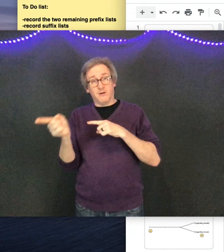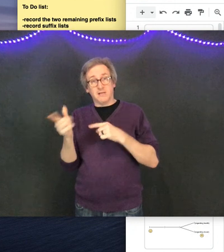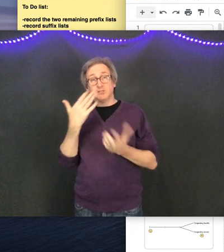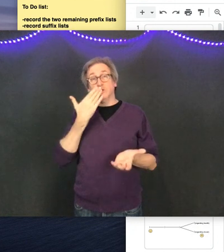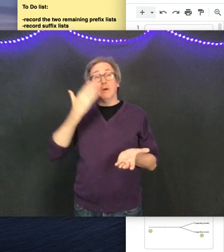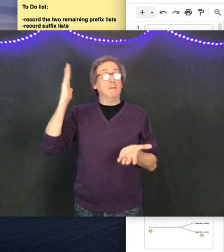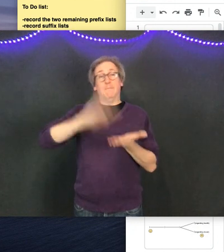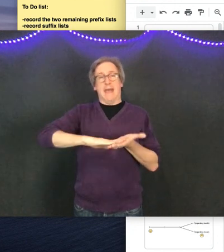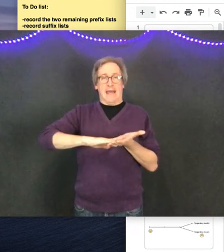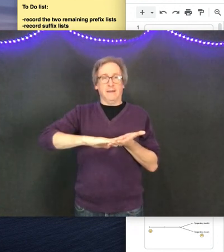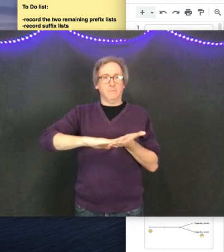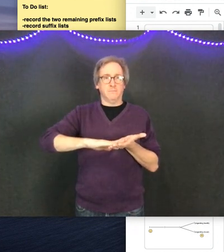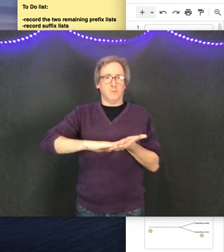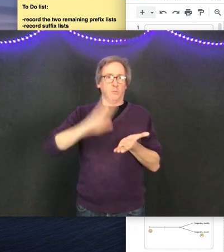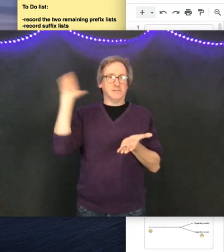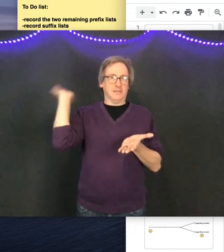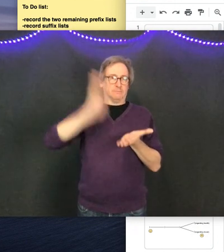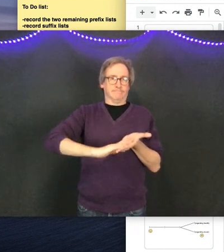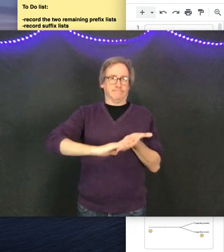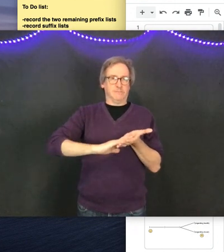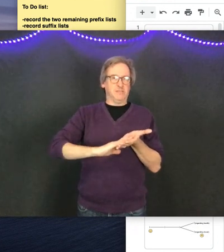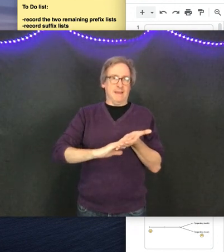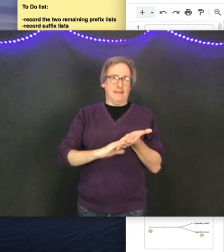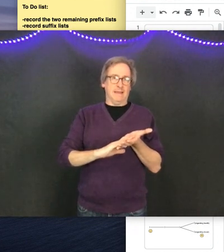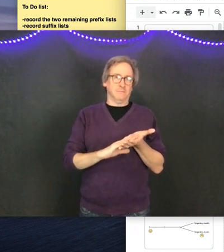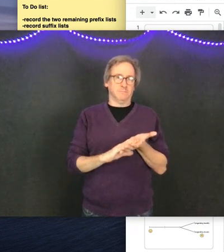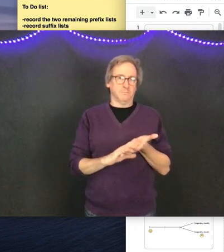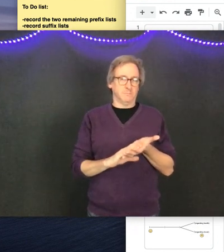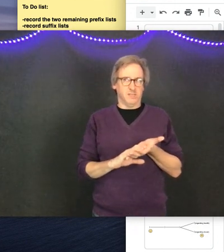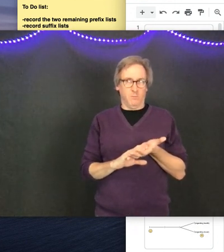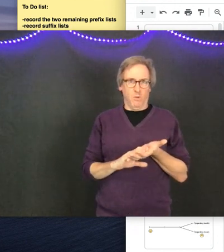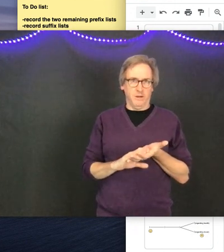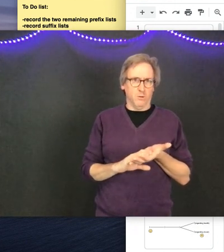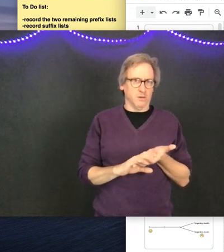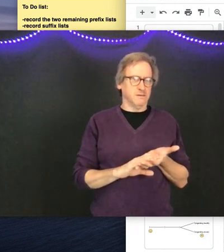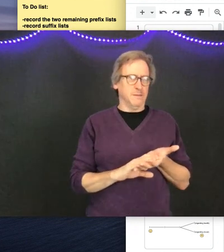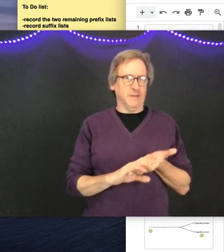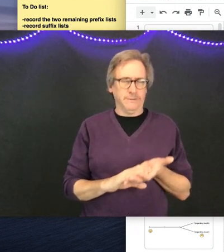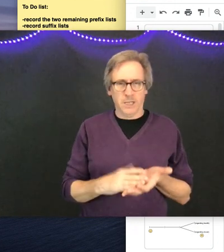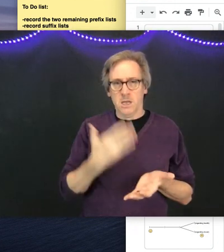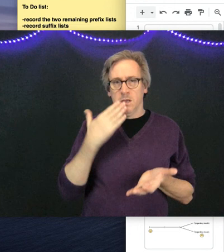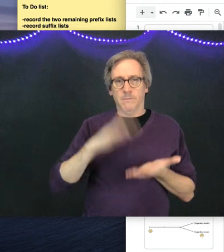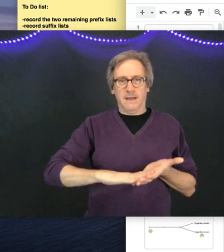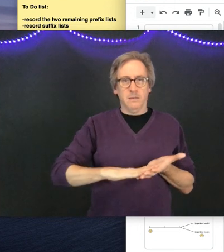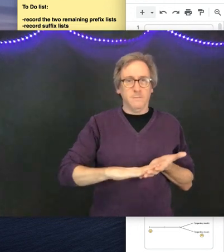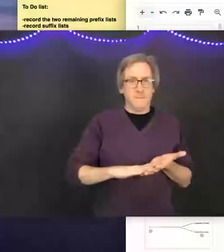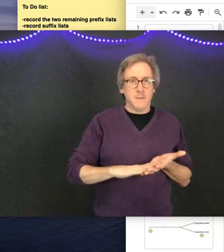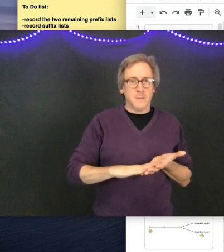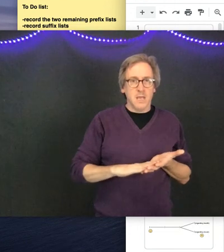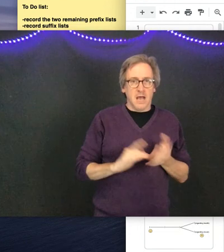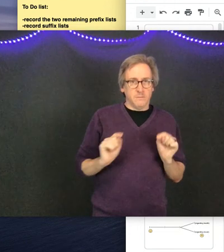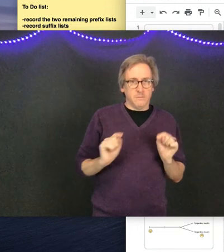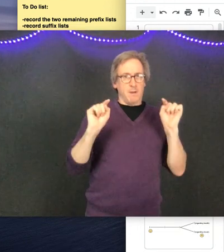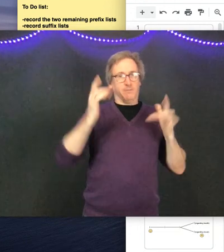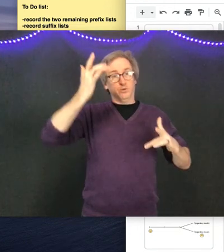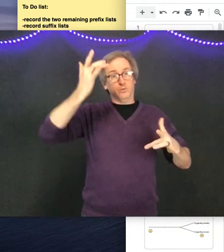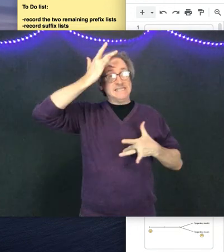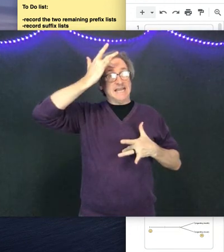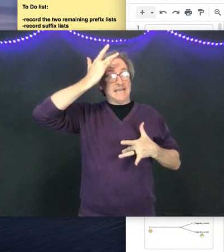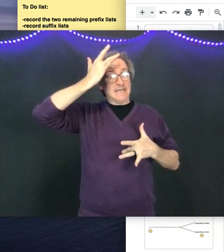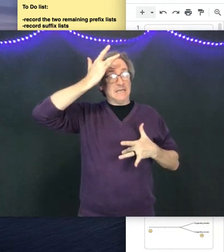hop across to bad, almost like you're spanking someone or something. Bad. Jump up